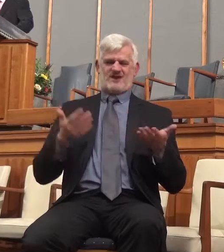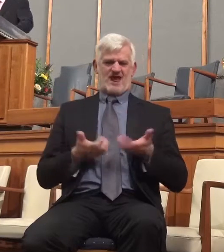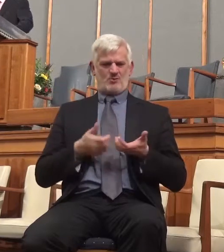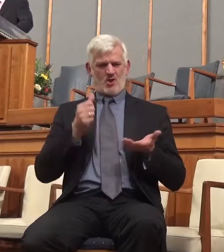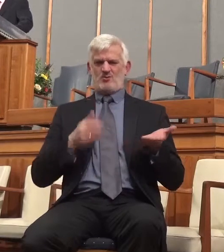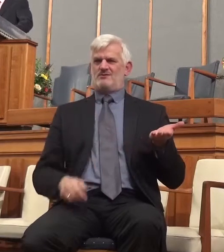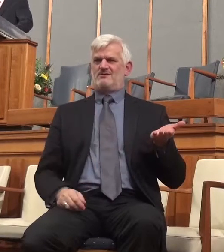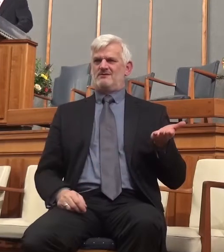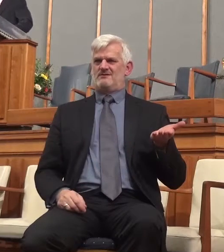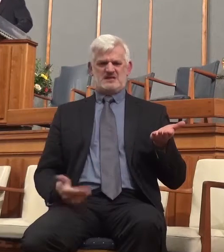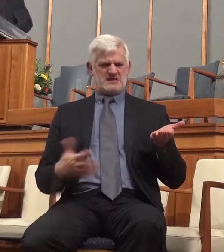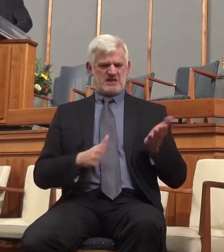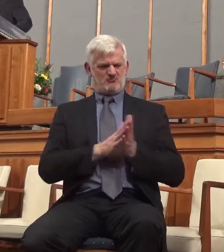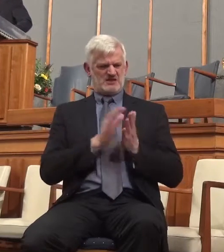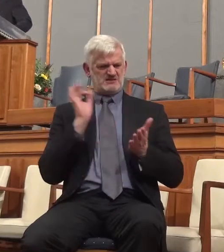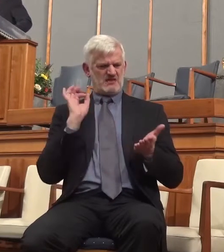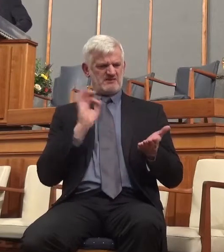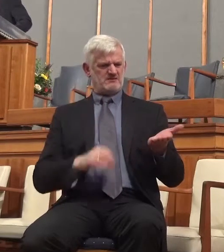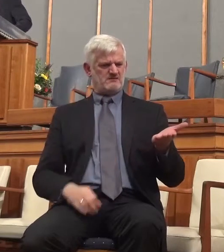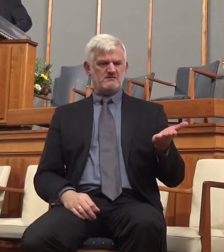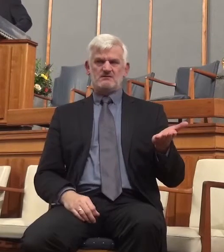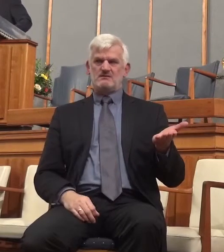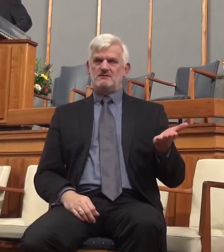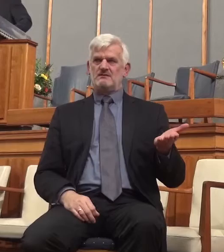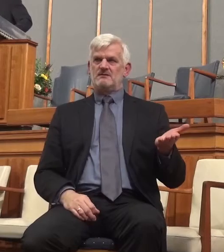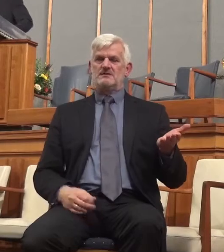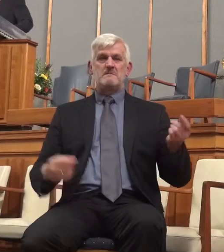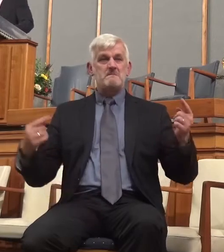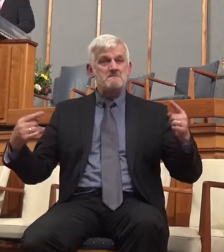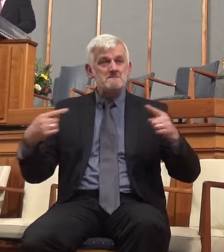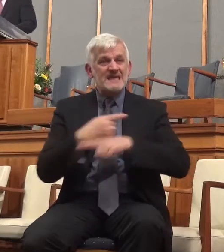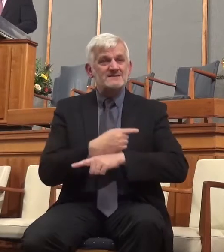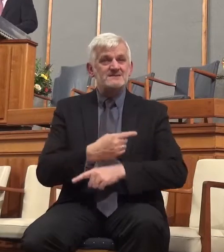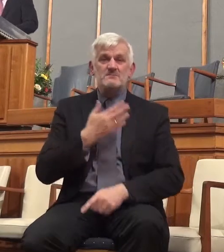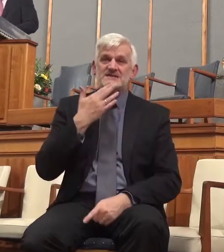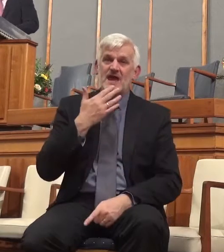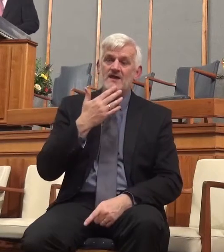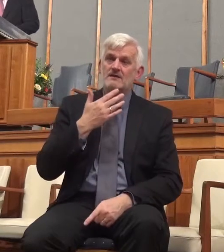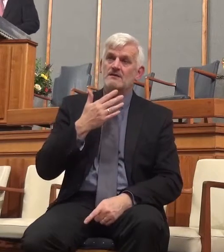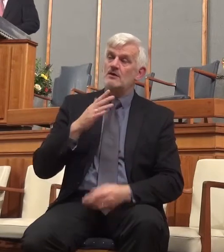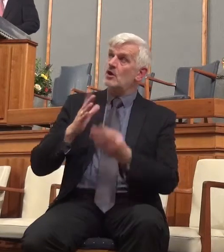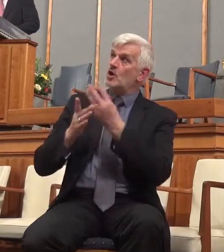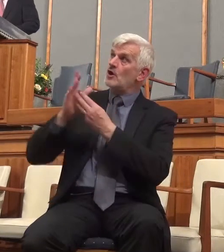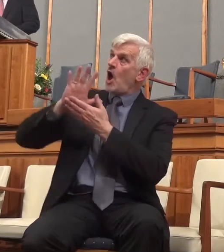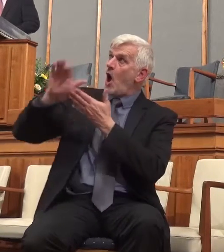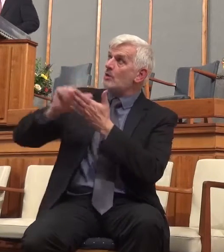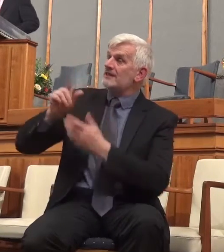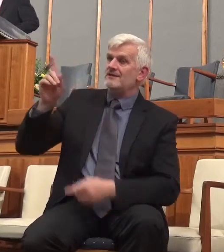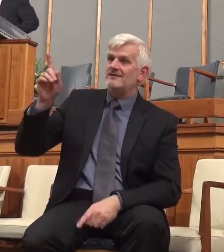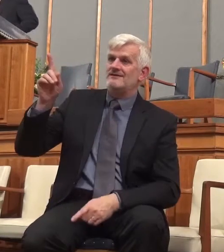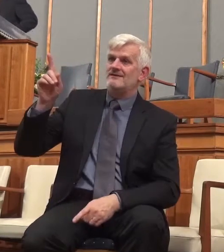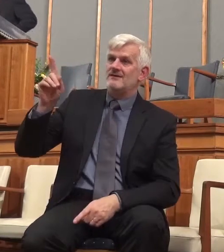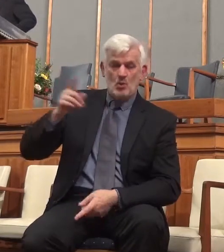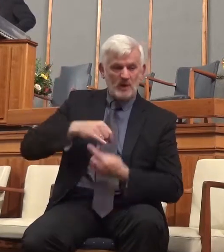to heaven? Don't they know about a holy God? Don't they know that we are sinners? Don't they